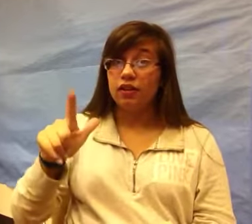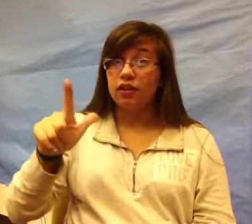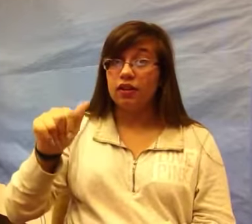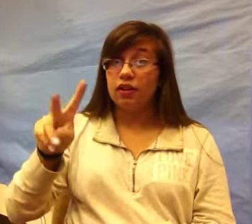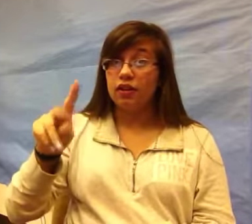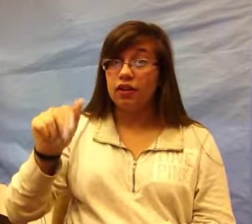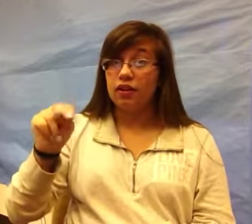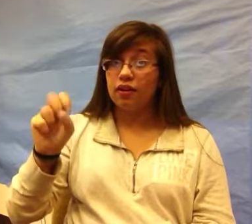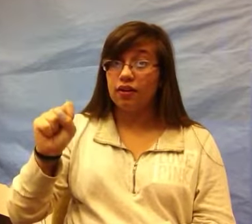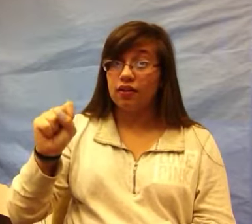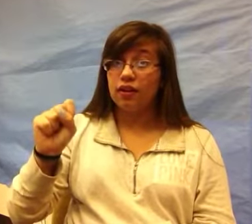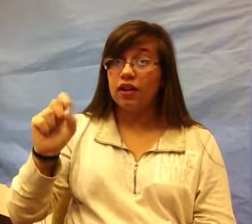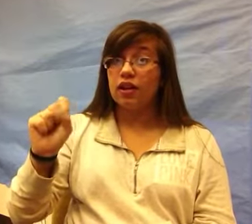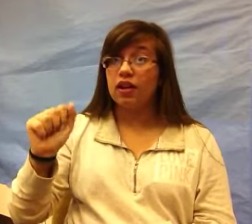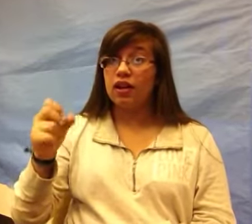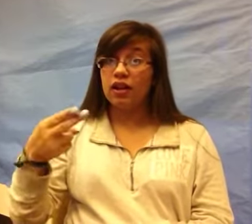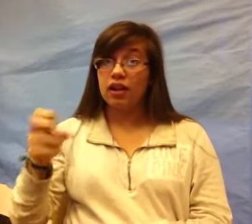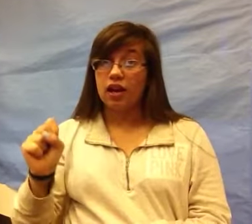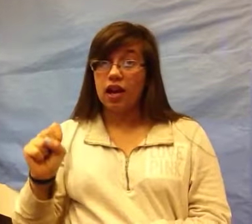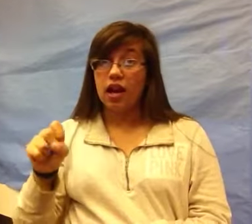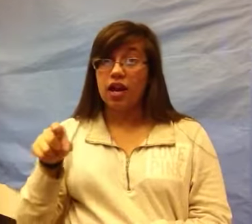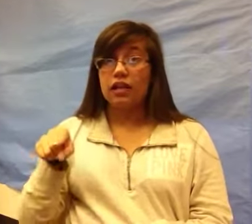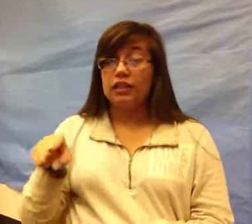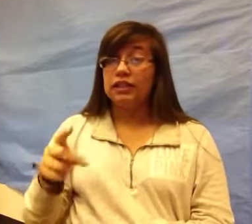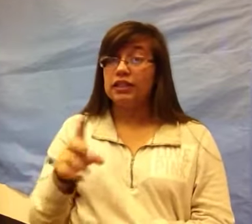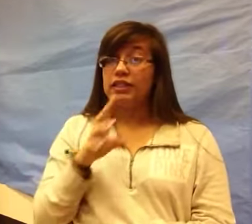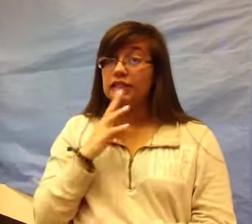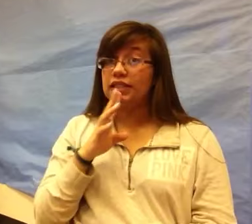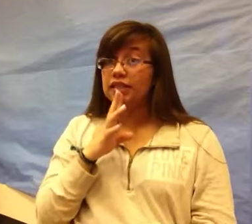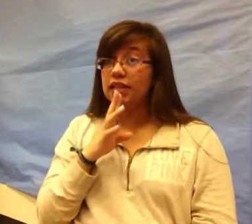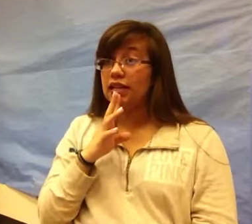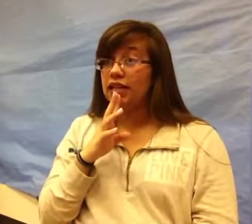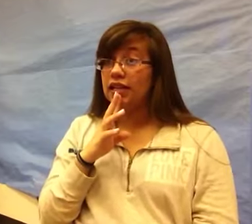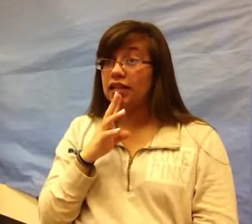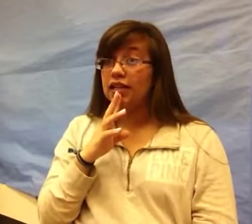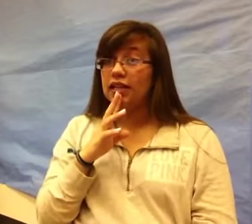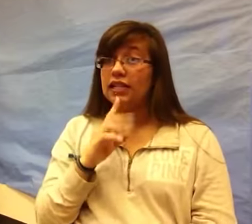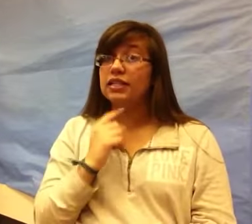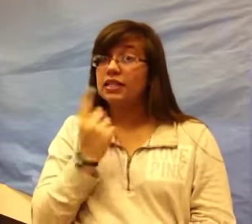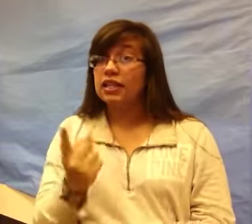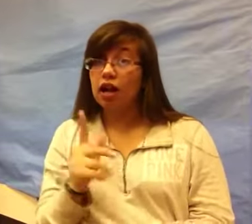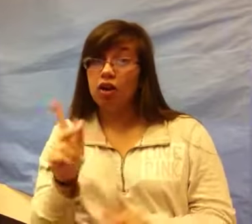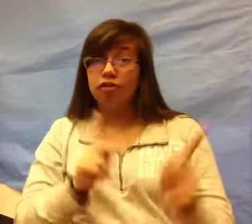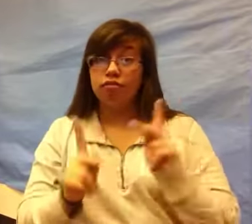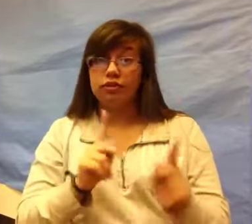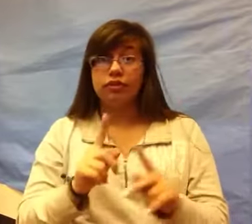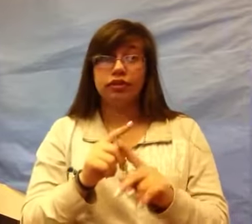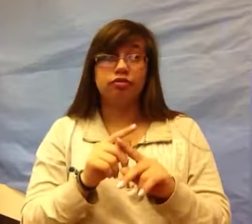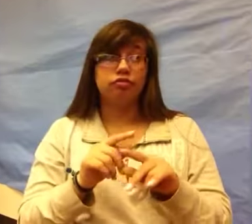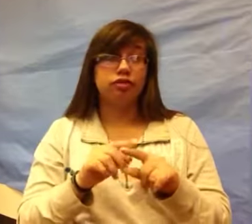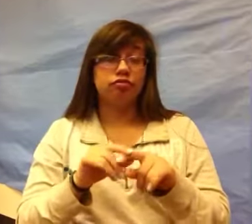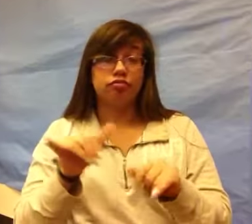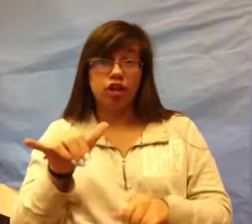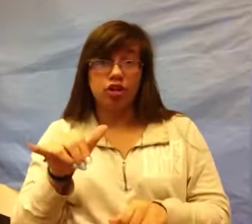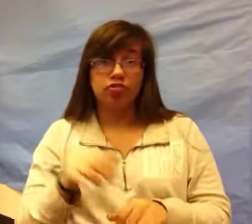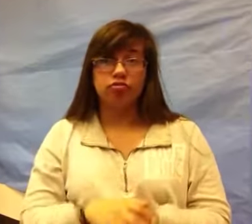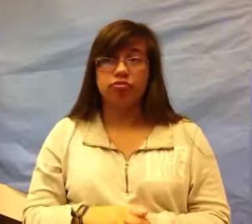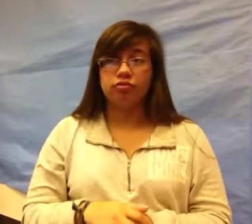wrong, we would never know this. We would never know exactly how powerful people's peers are and how powerful peer pressure is. So